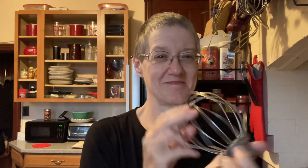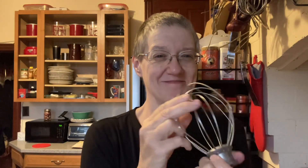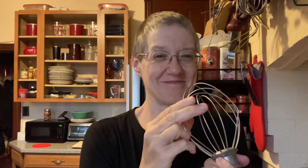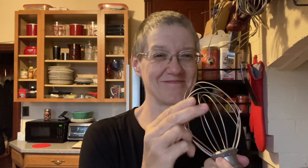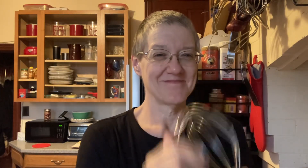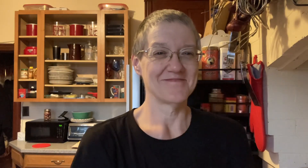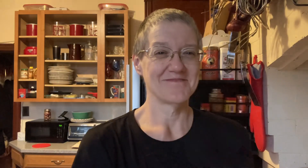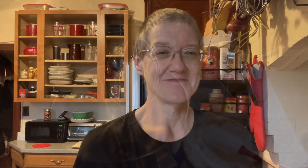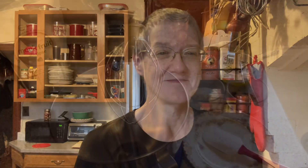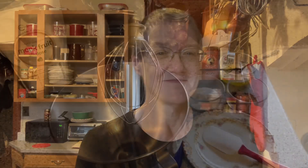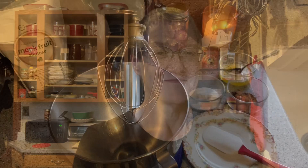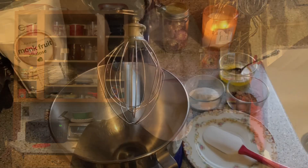It's going to make it easier.